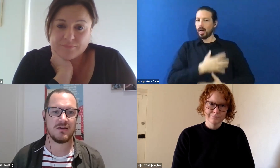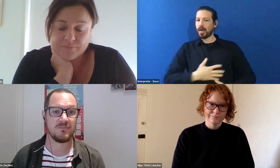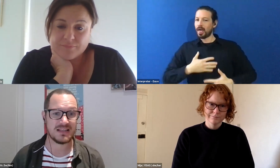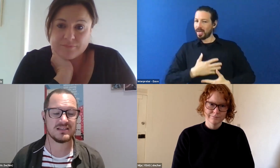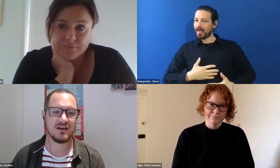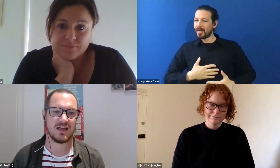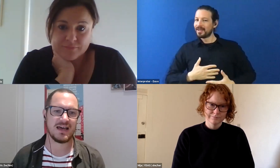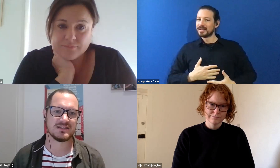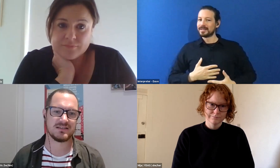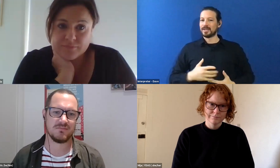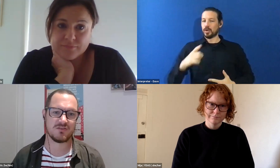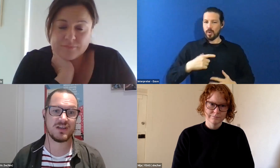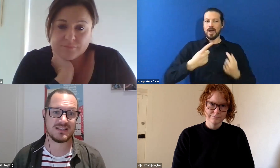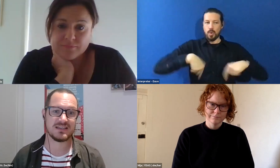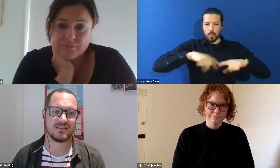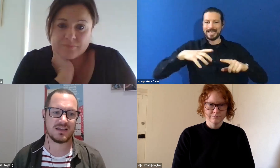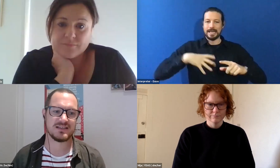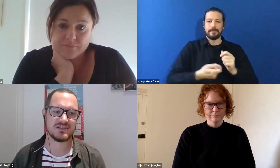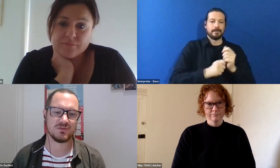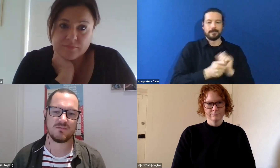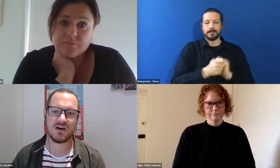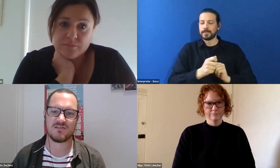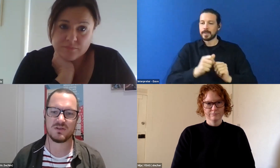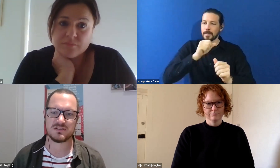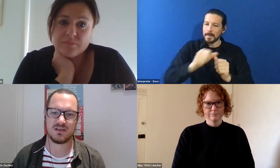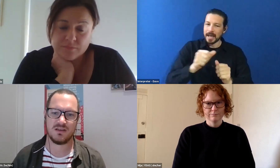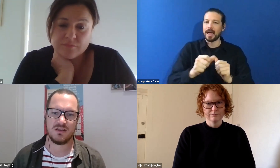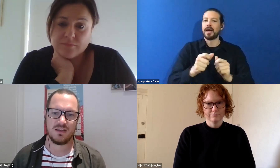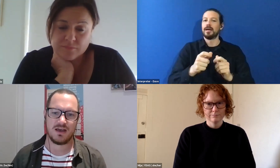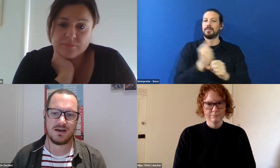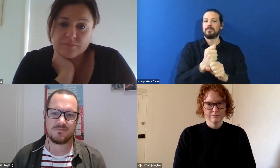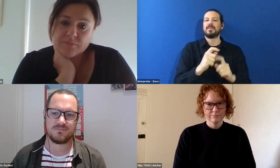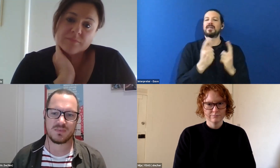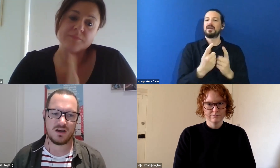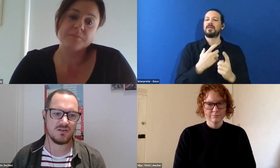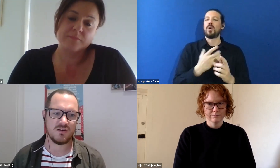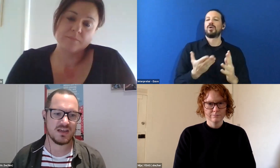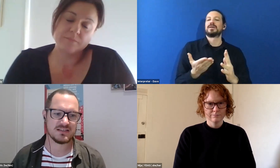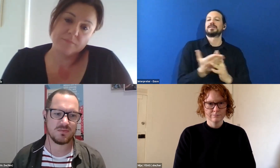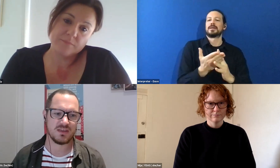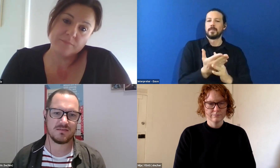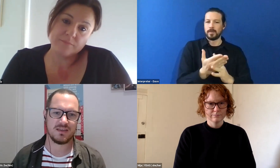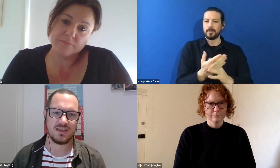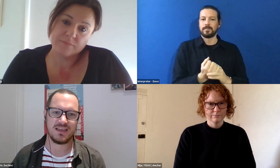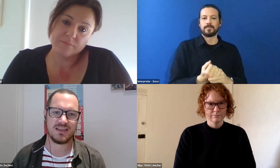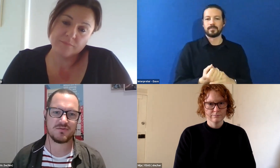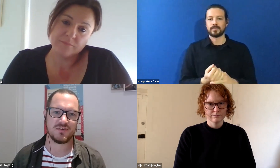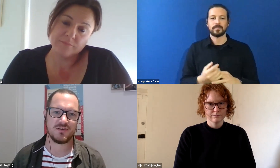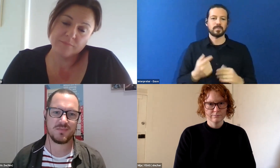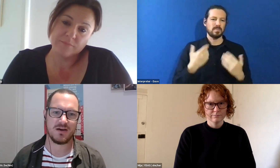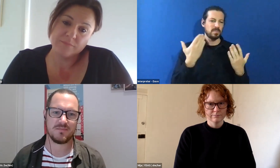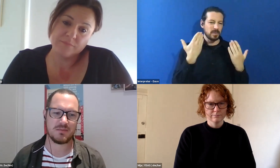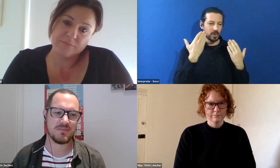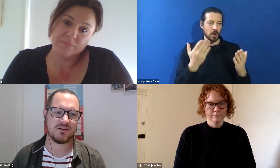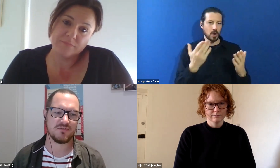getting better at creating accessible environments. I don't know if that's something either of